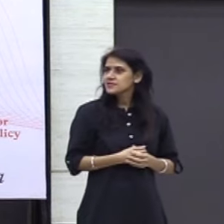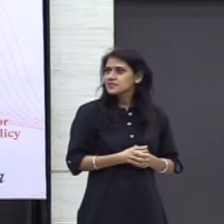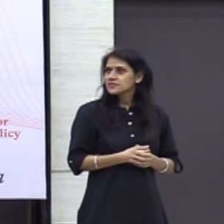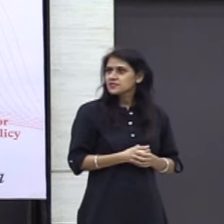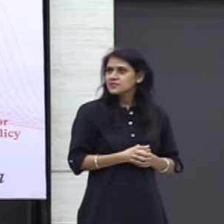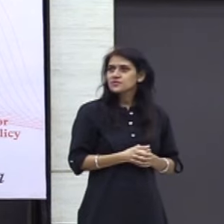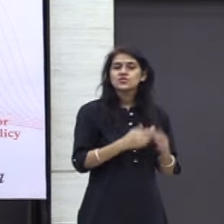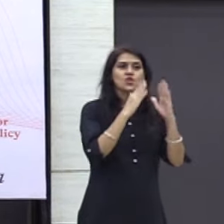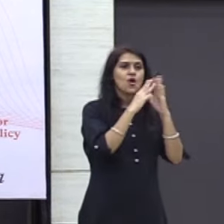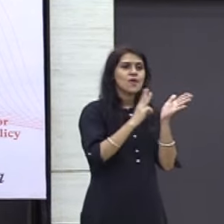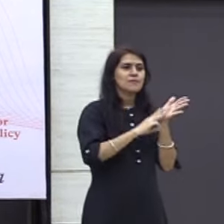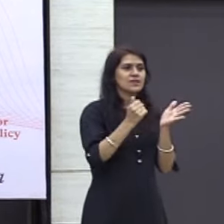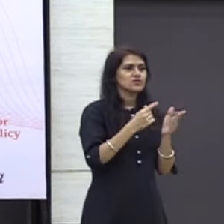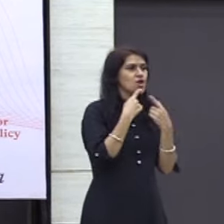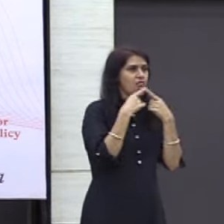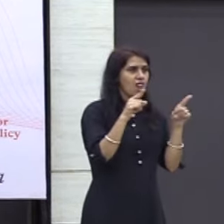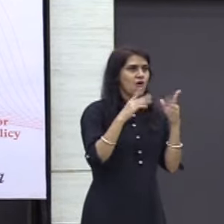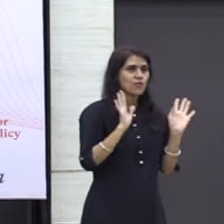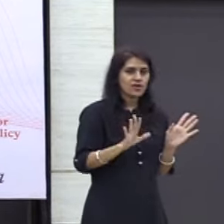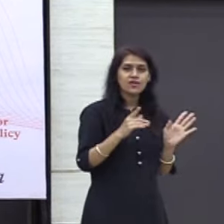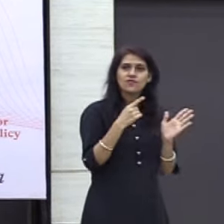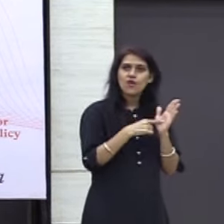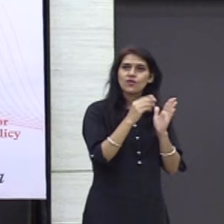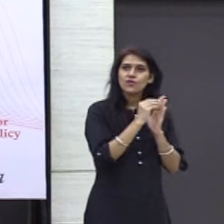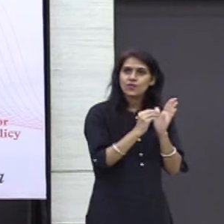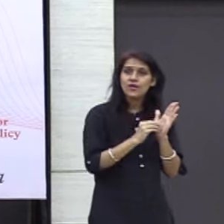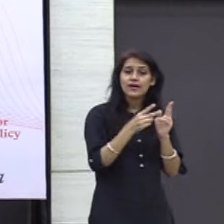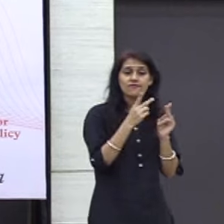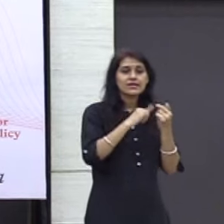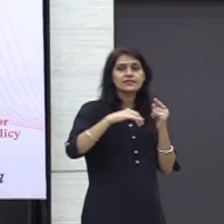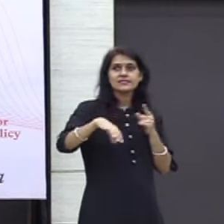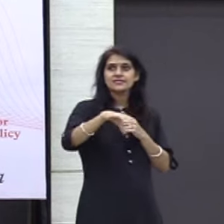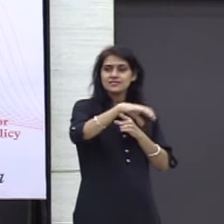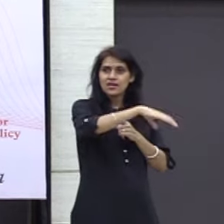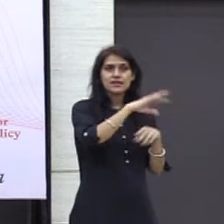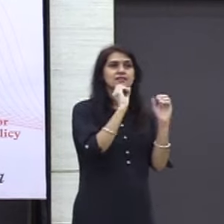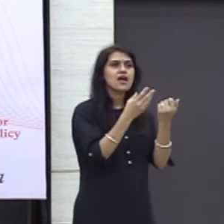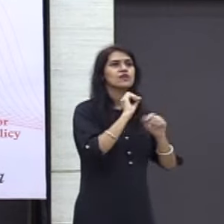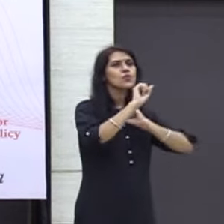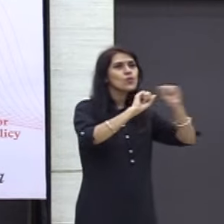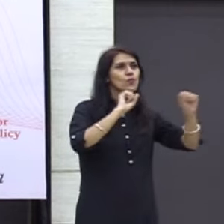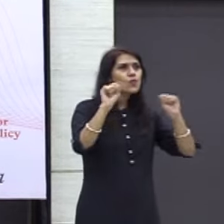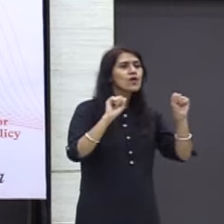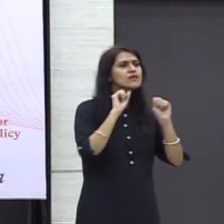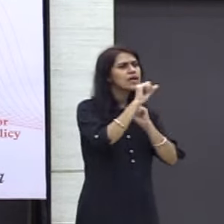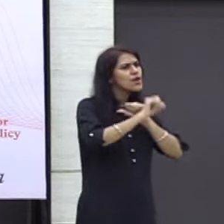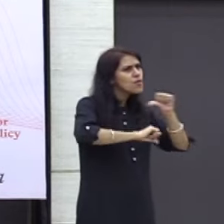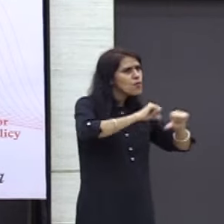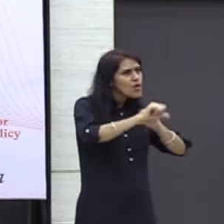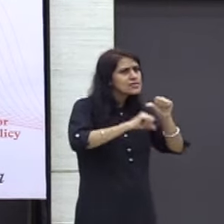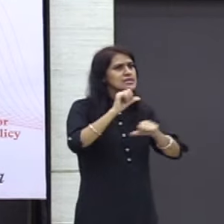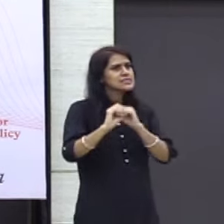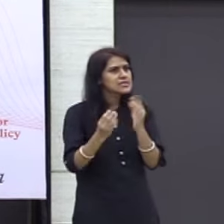Home Minister announced that he's open to amending these laws, and several states have also started their process of